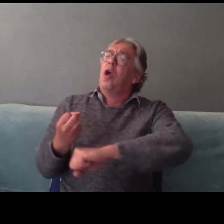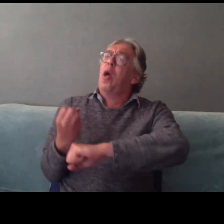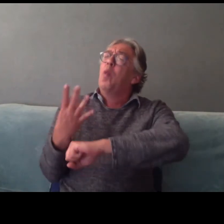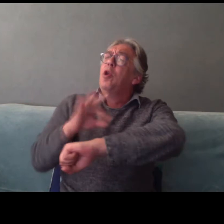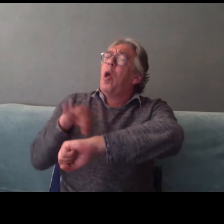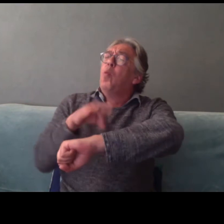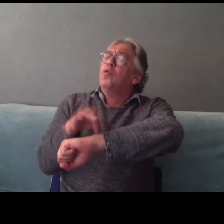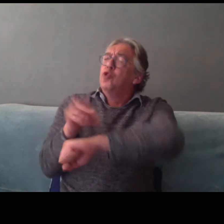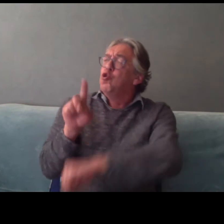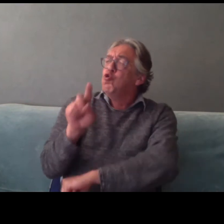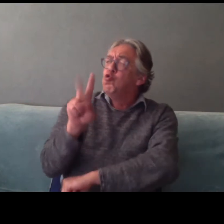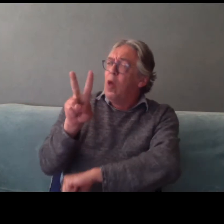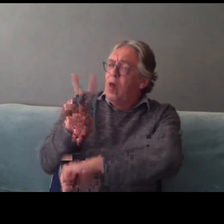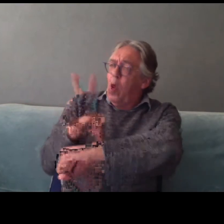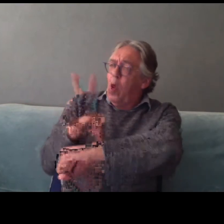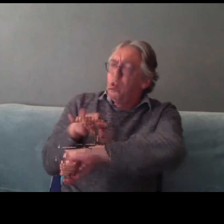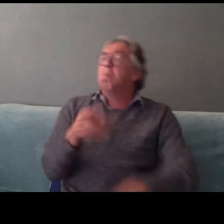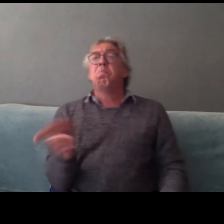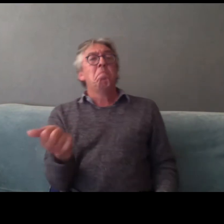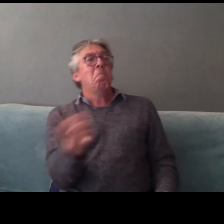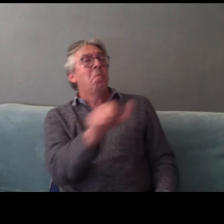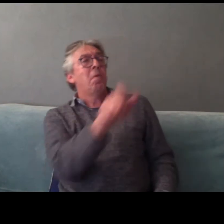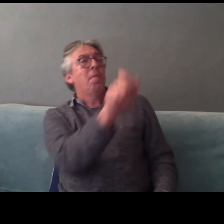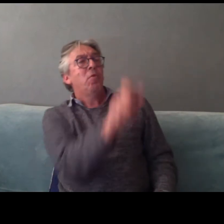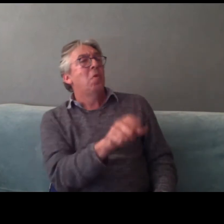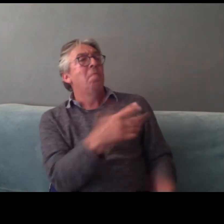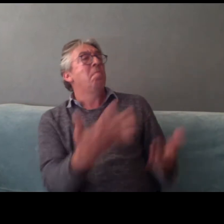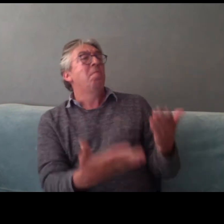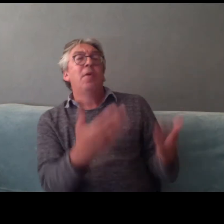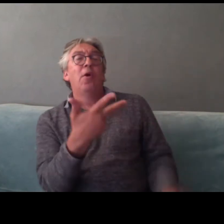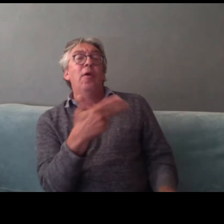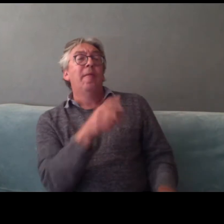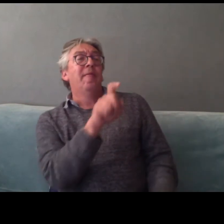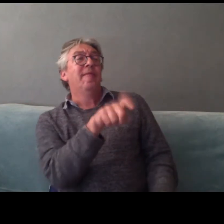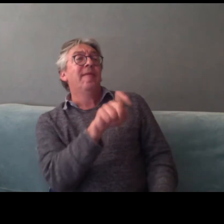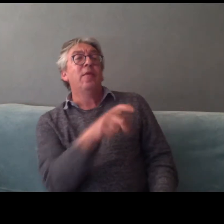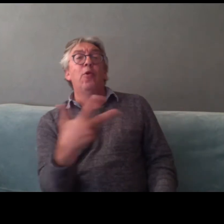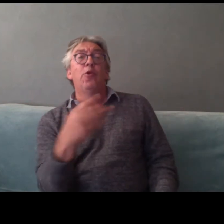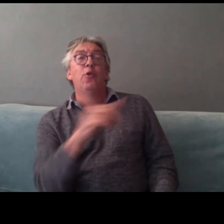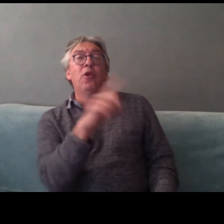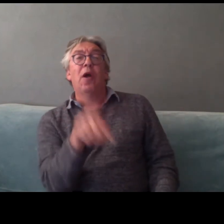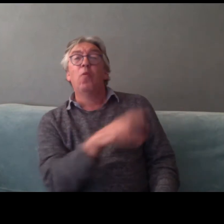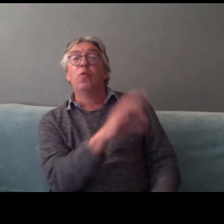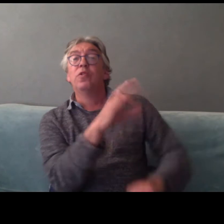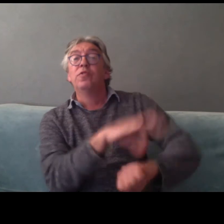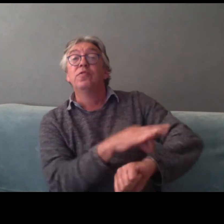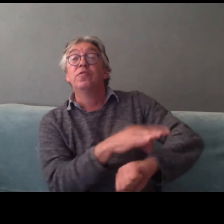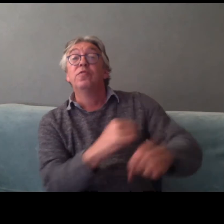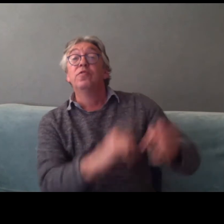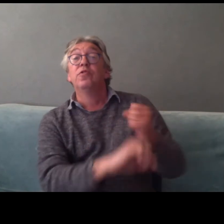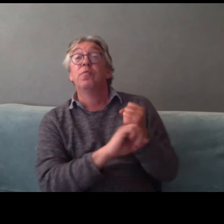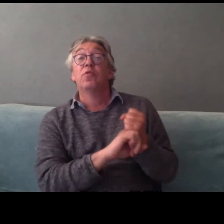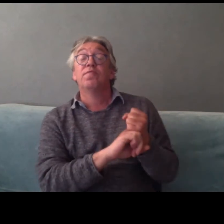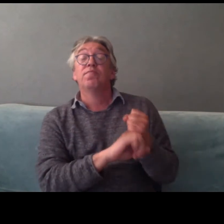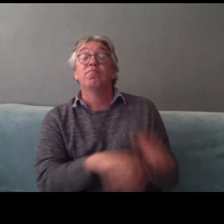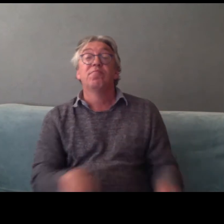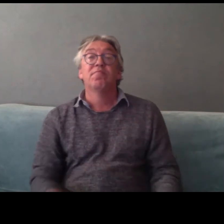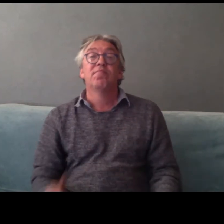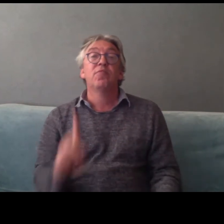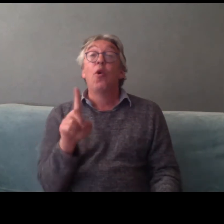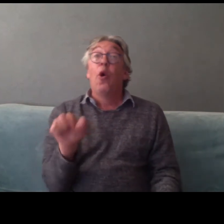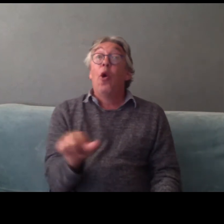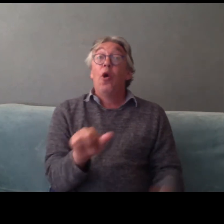needs. And a kind of subcategory of that would be an assessment of economic loss, which we can think